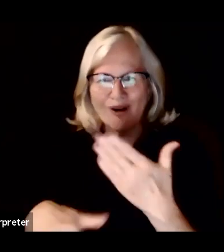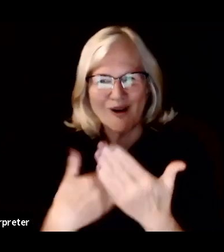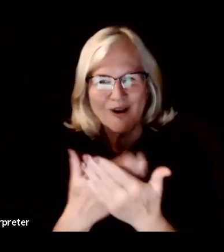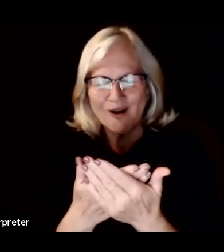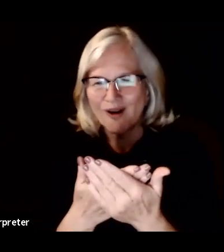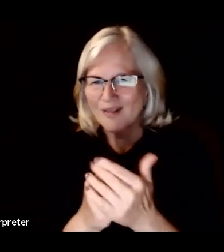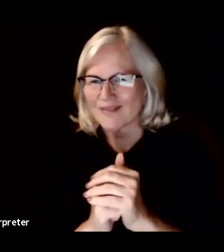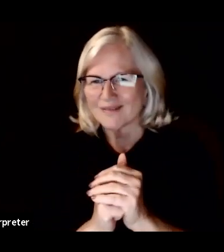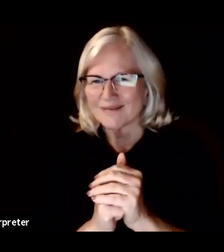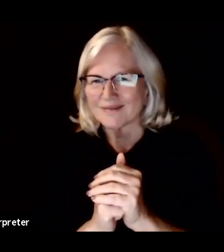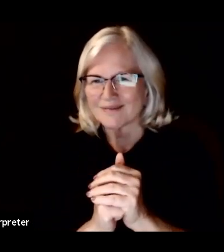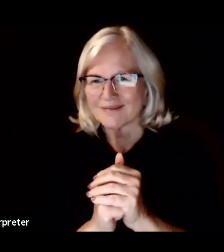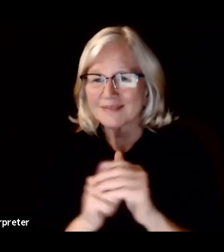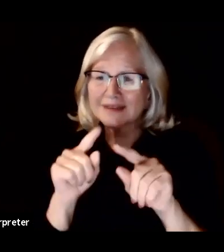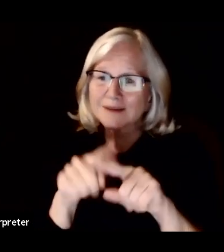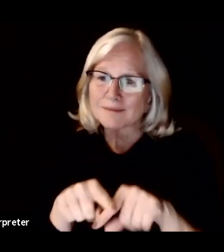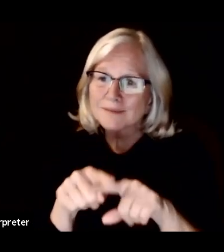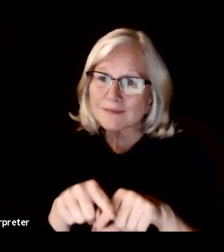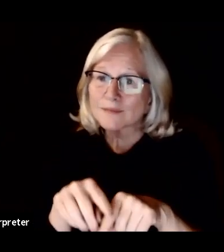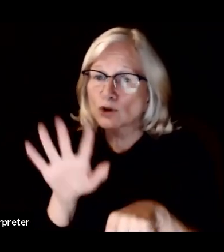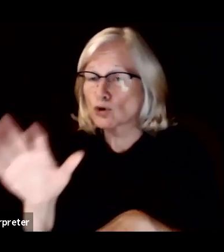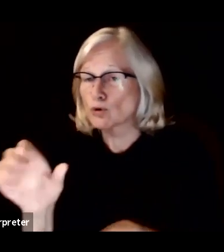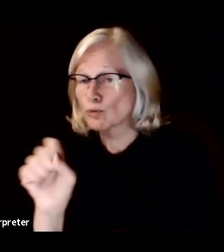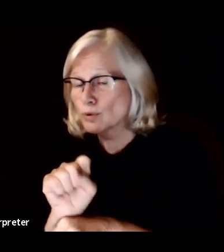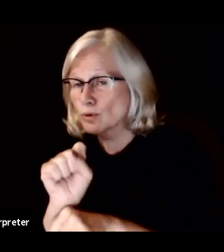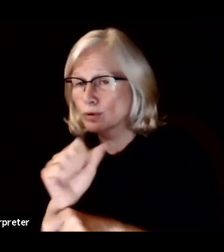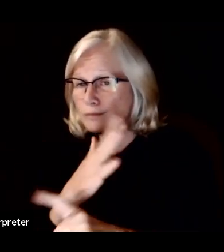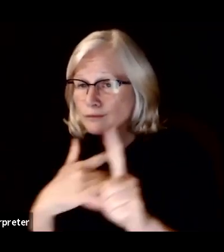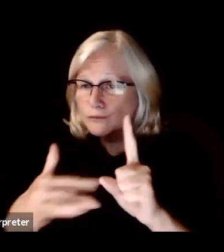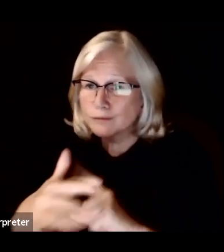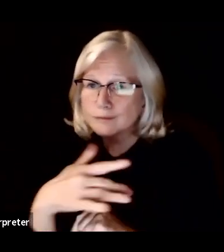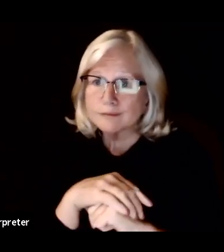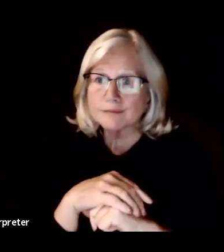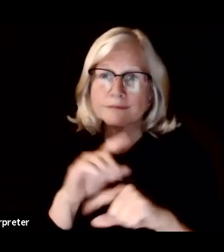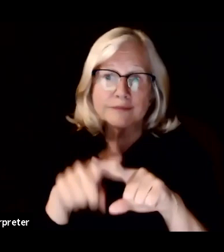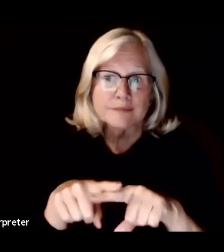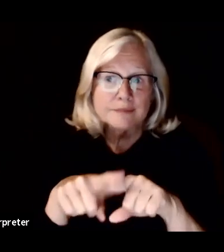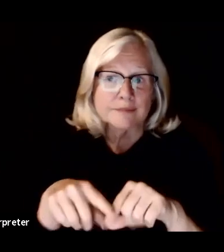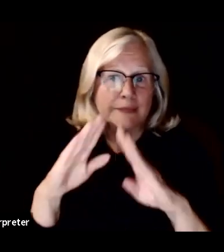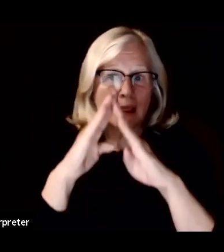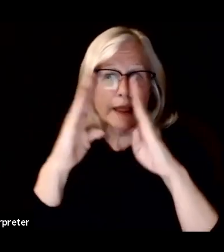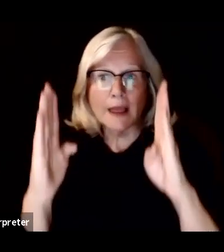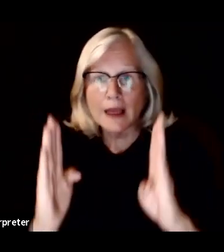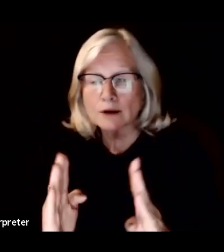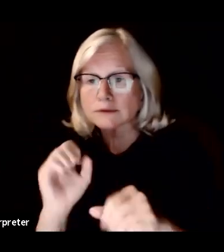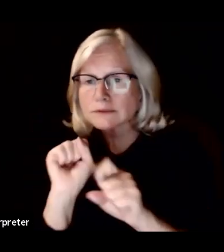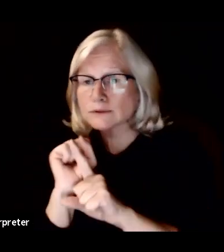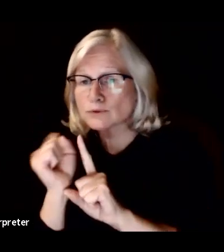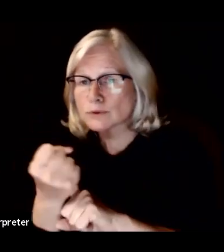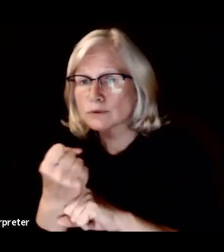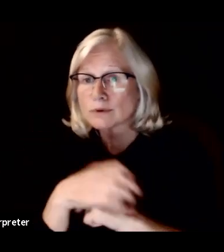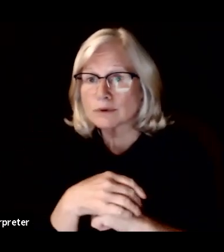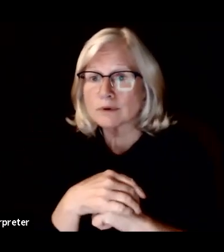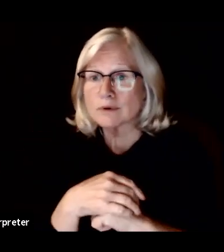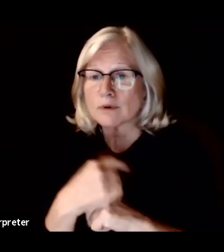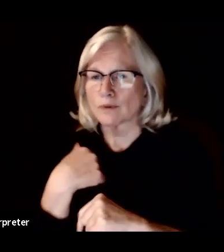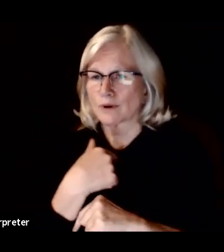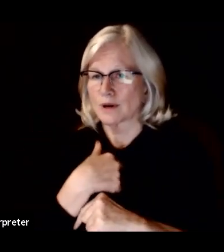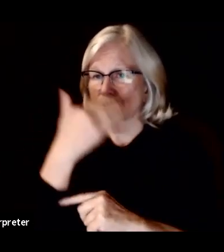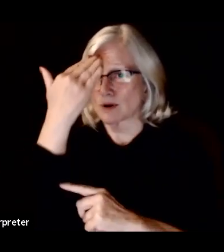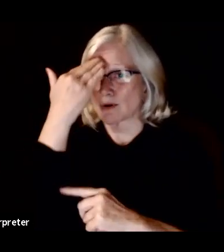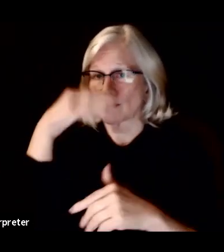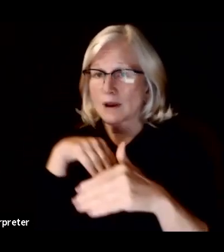occupational exposures potentially, their housing situations. We also know there's differential access to healthcare and